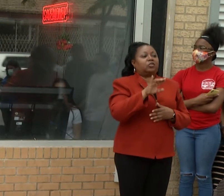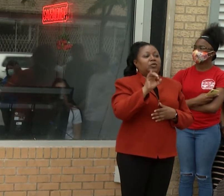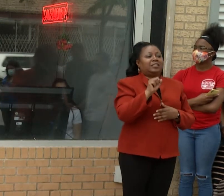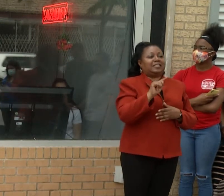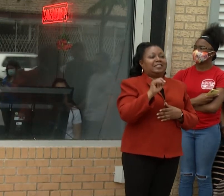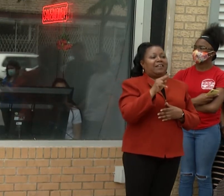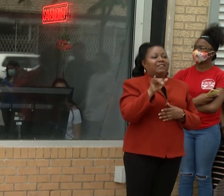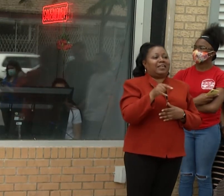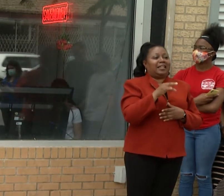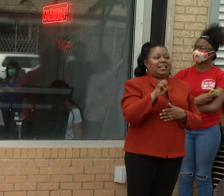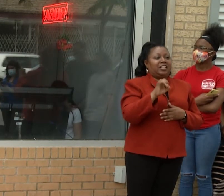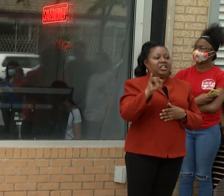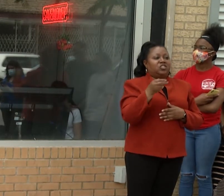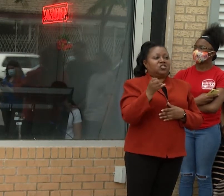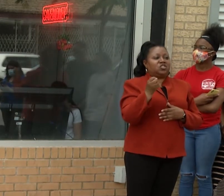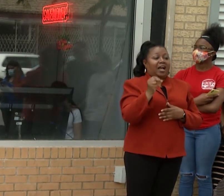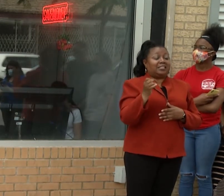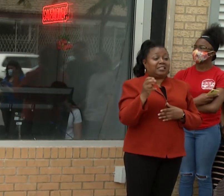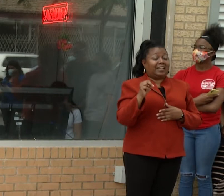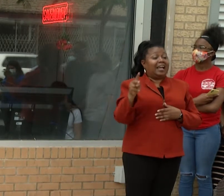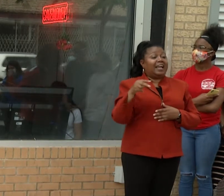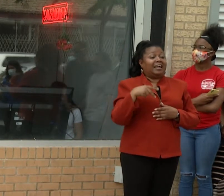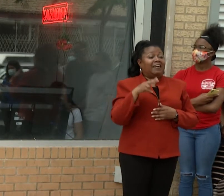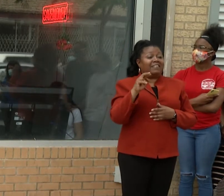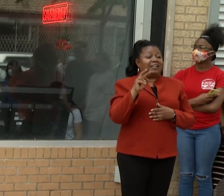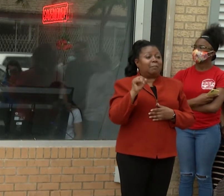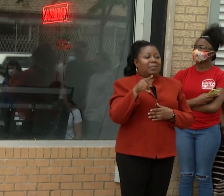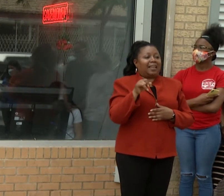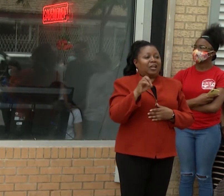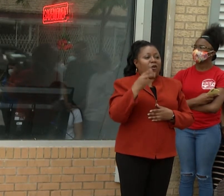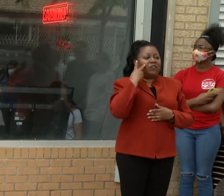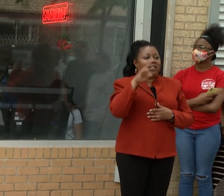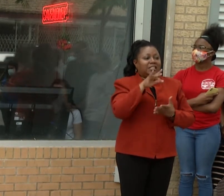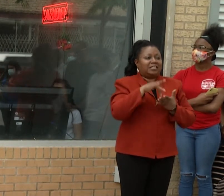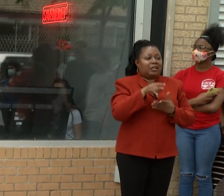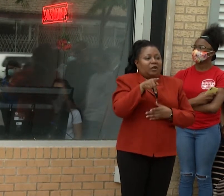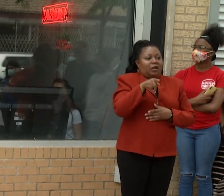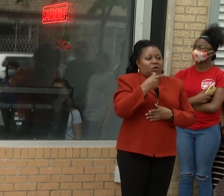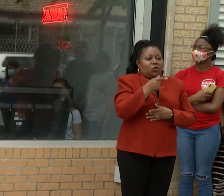Johnson, Plano Vision Center, Grand Boulevard.